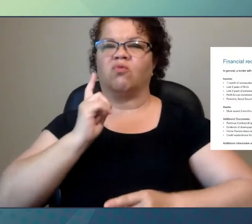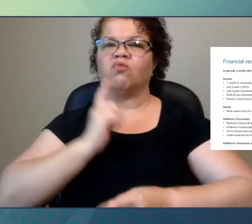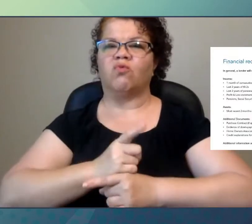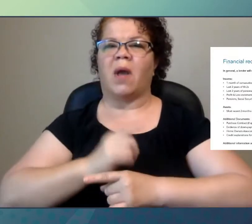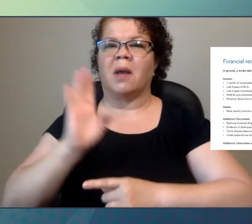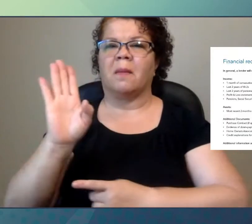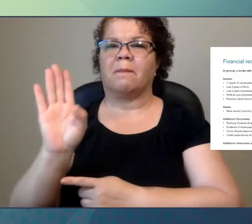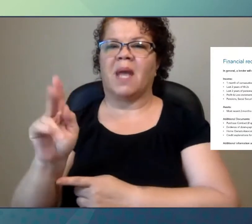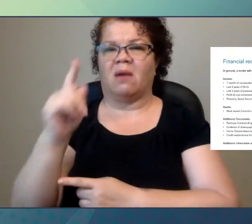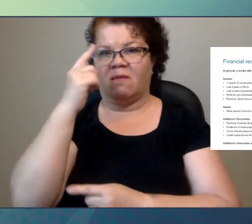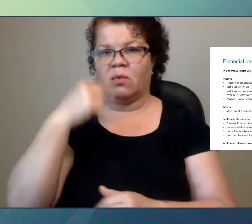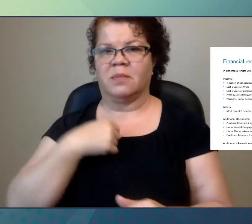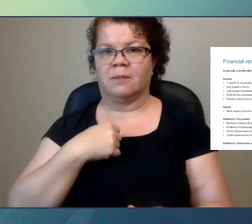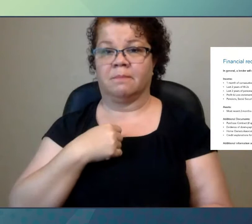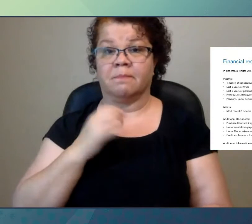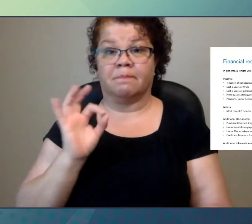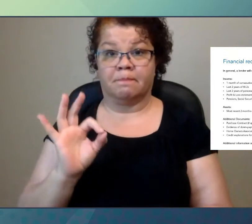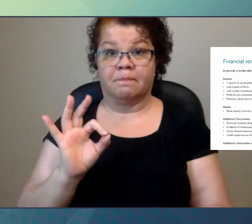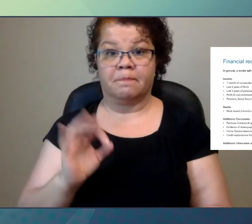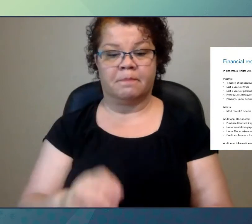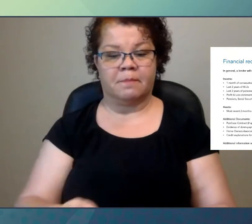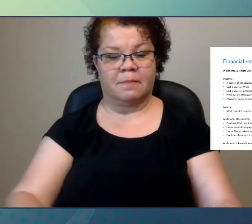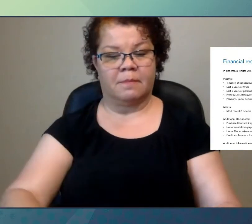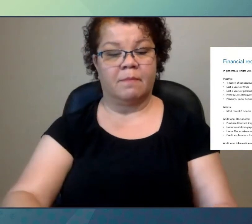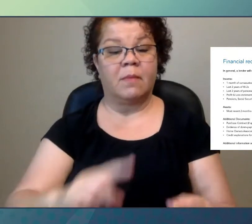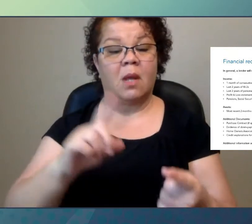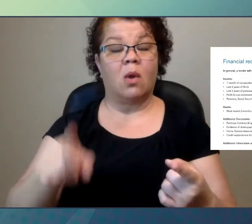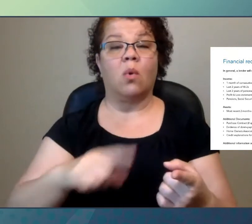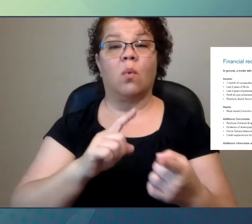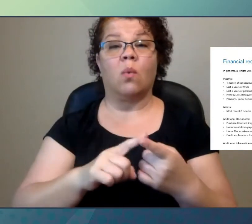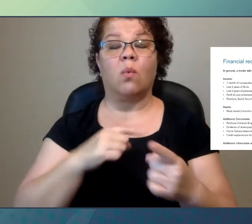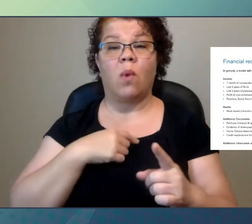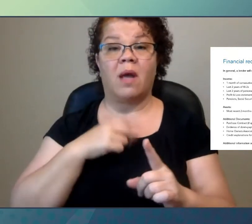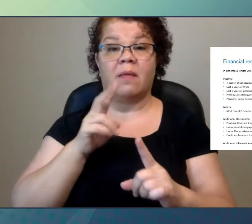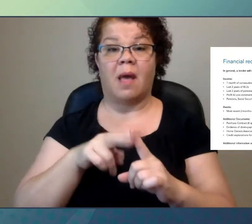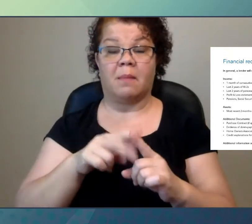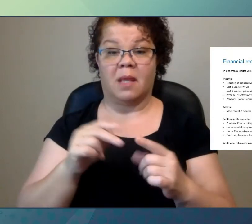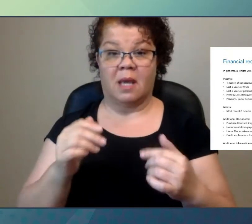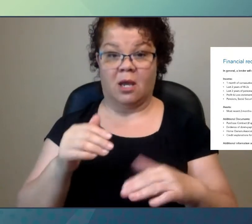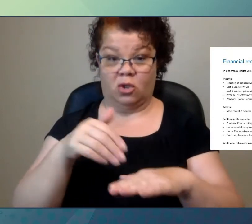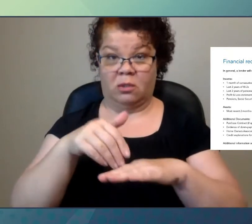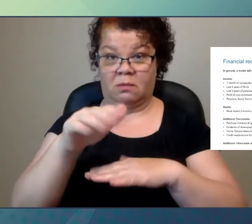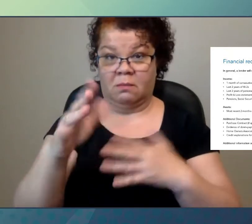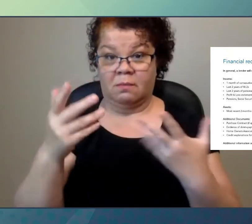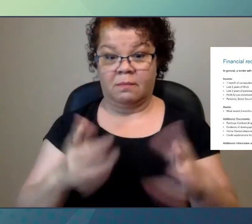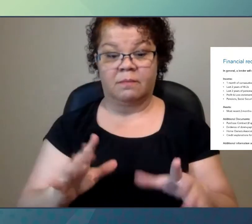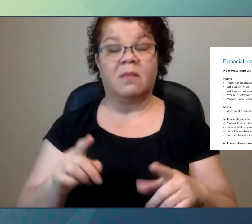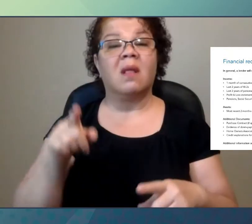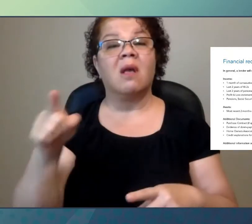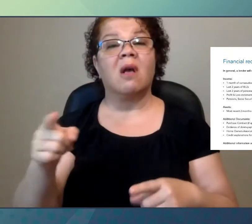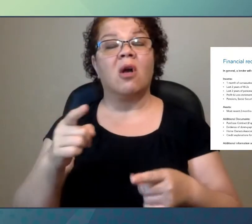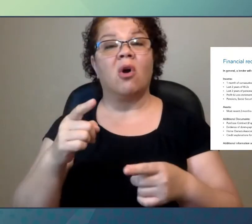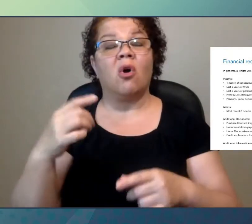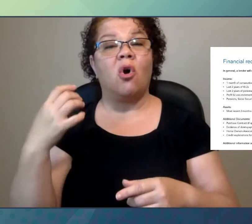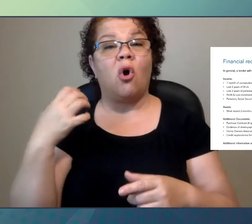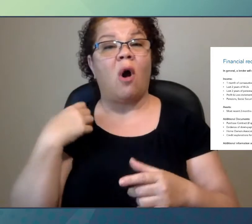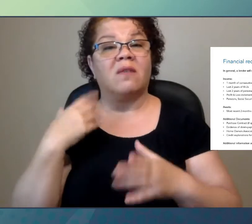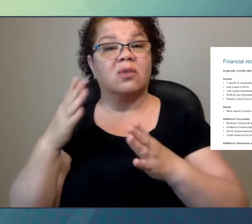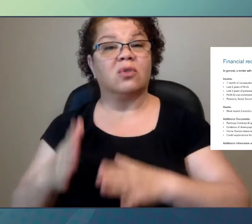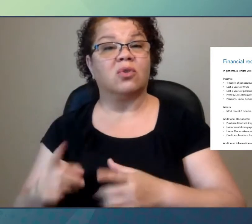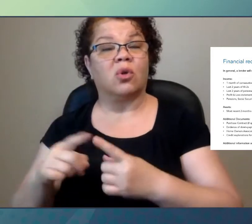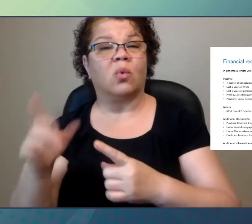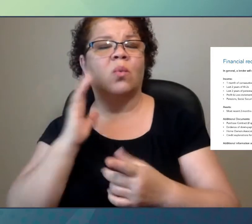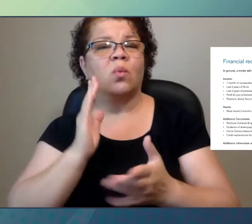you. So once the application is submitted, the loan officer will request, in general, the